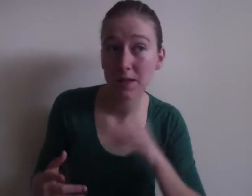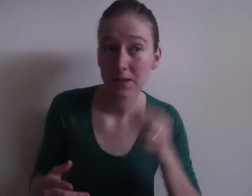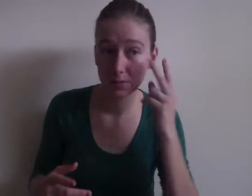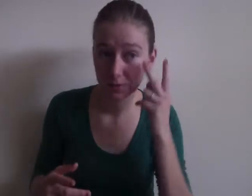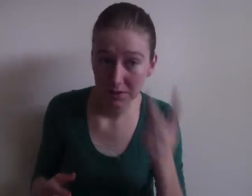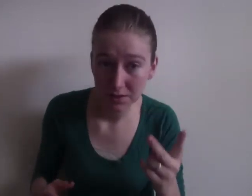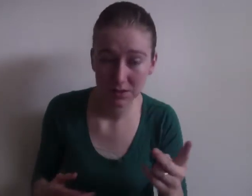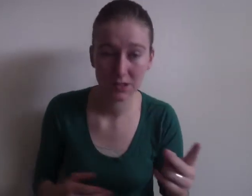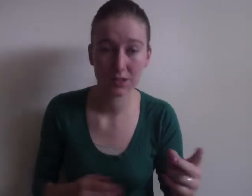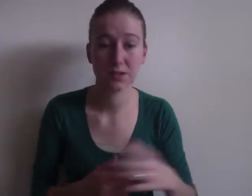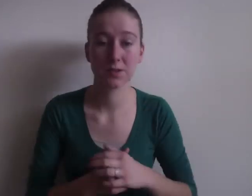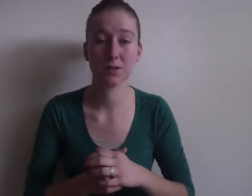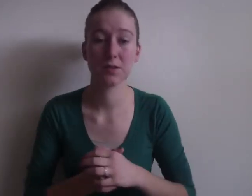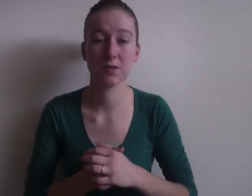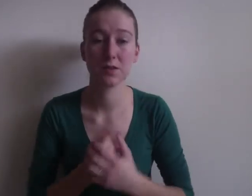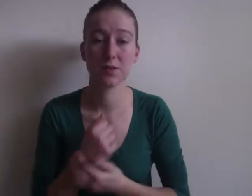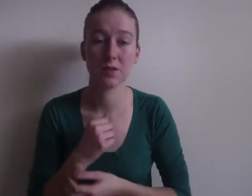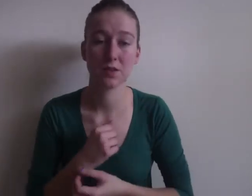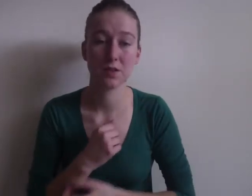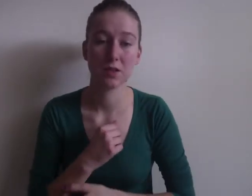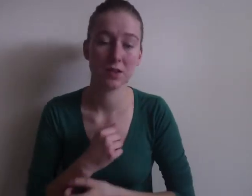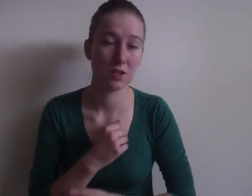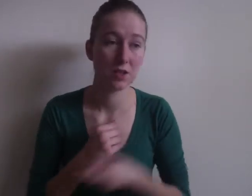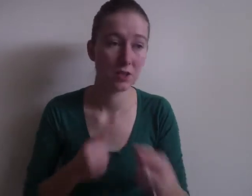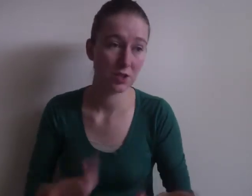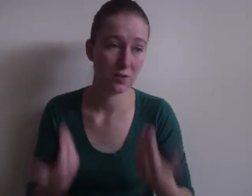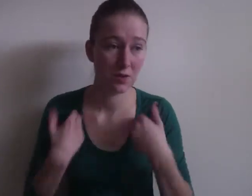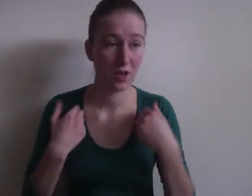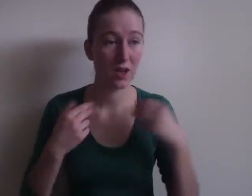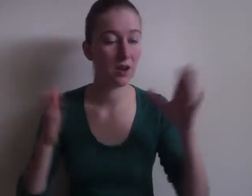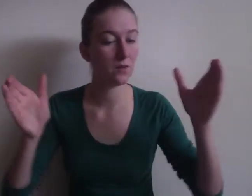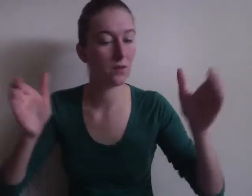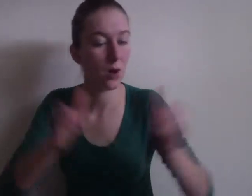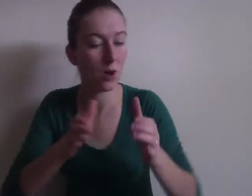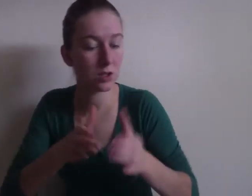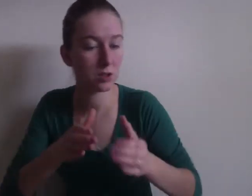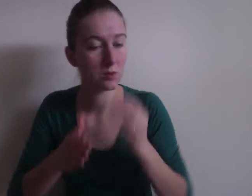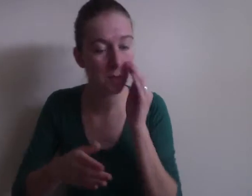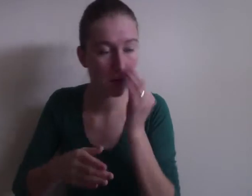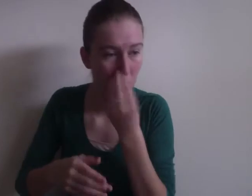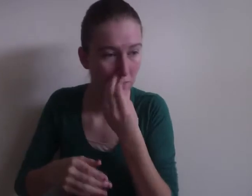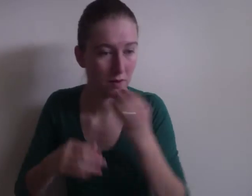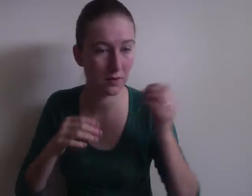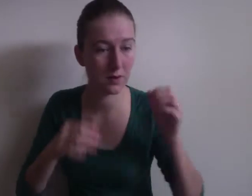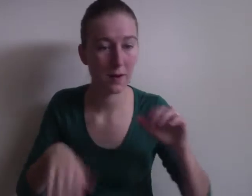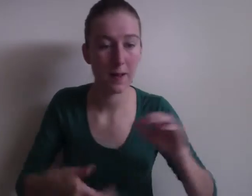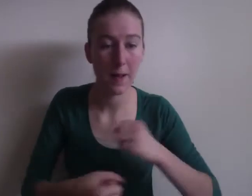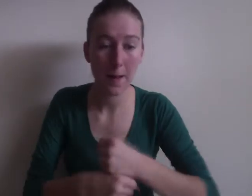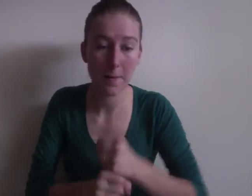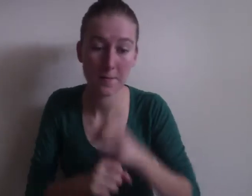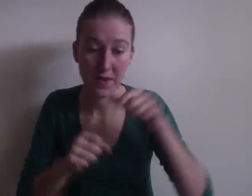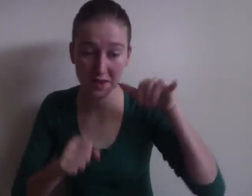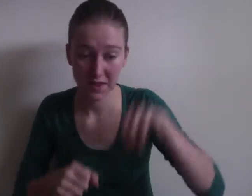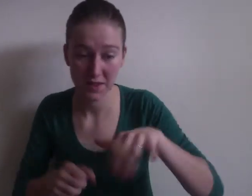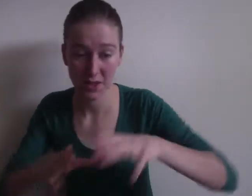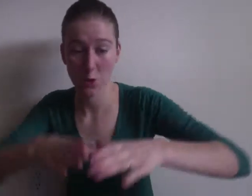a small flower and she would enlarge it so that it was huge. This painting, for example, is probably as big as